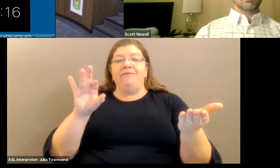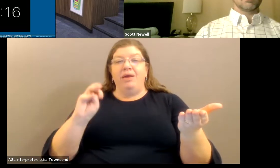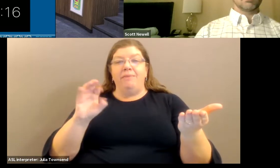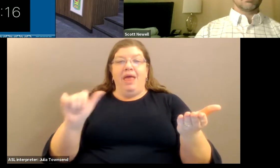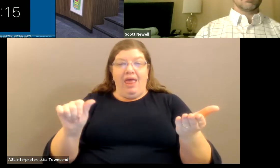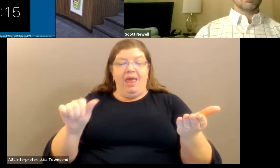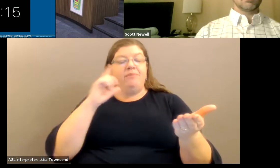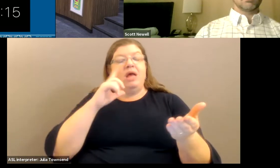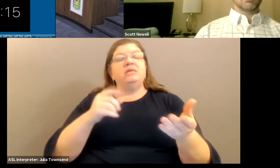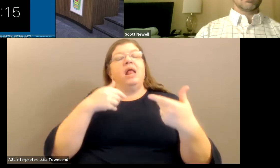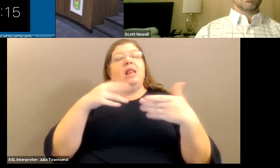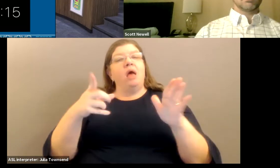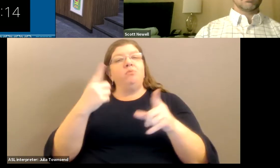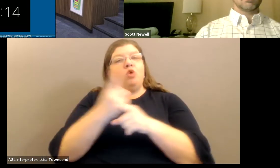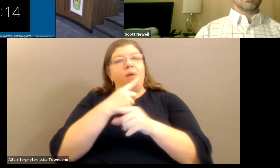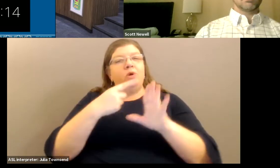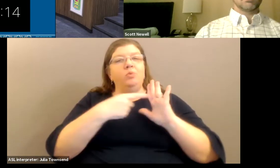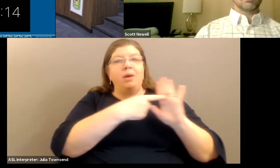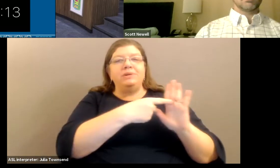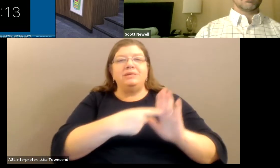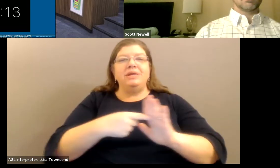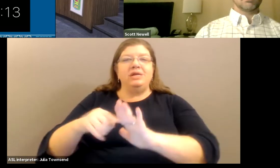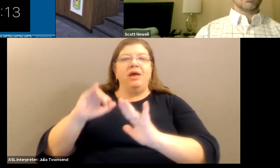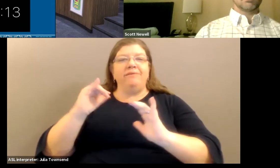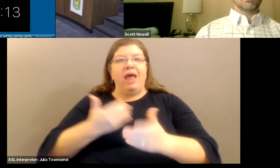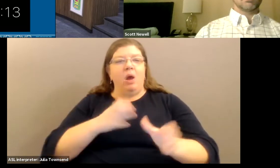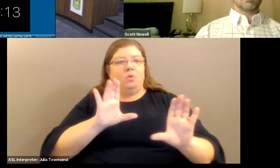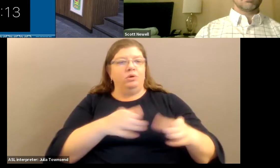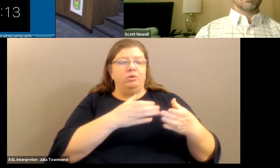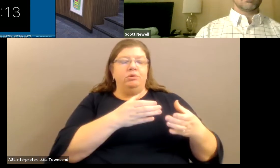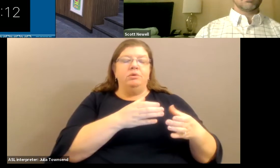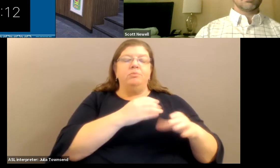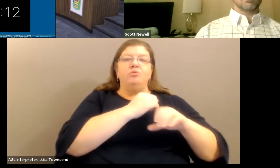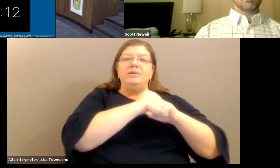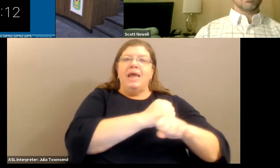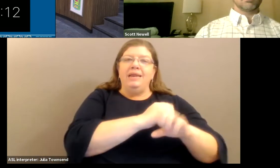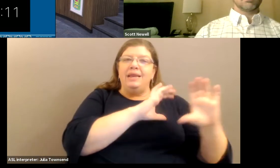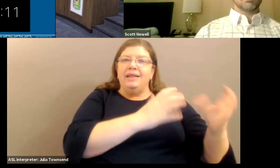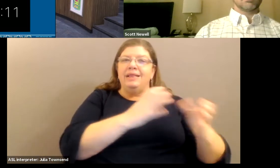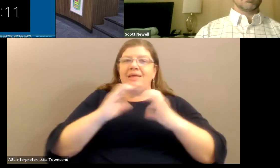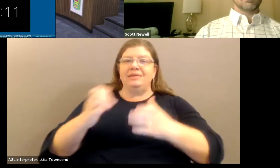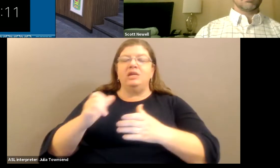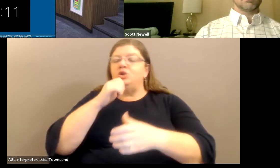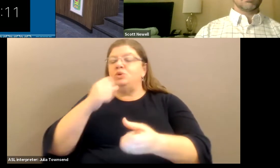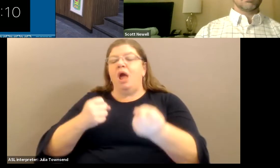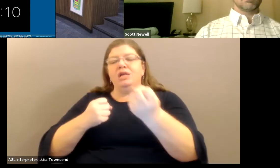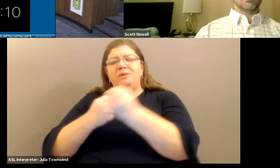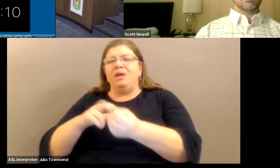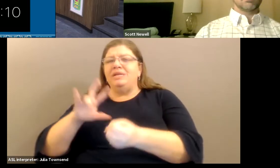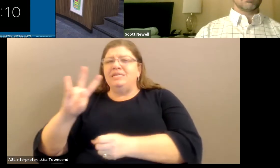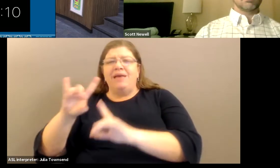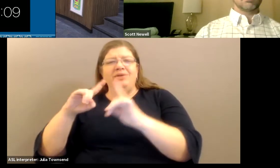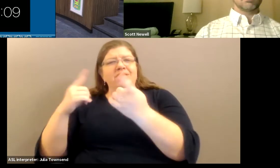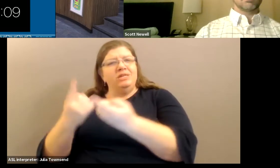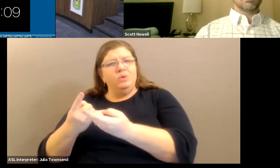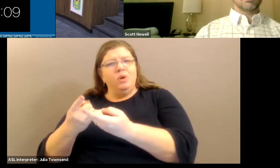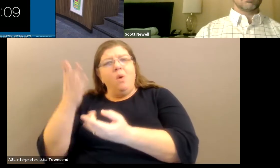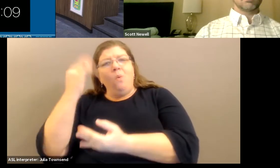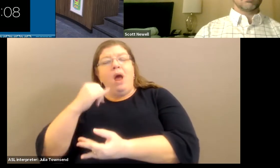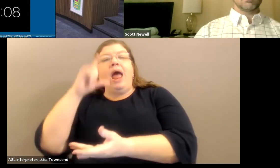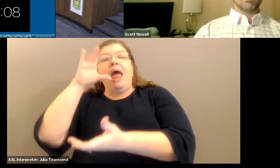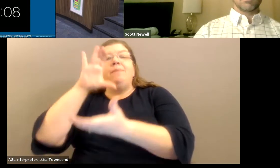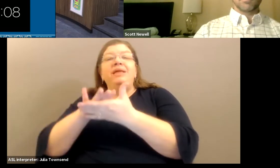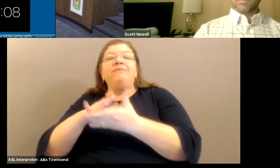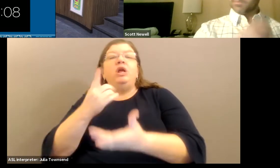allows for the proper representation of our protected classes. I do not support 7 districts because I believe in quality over